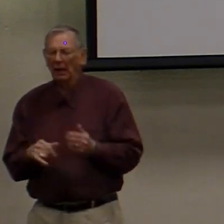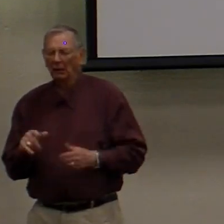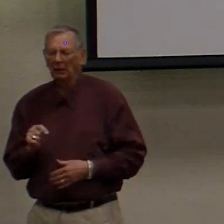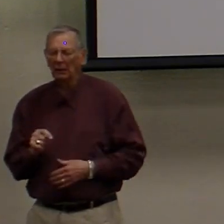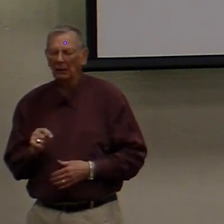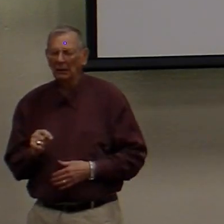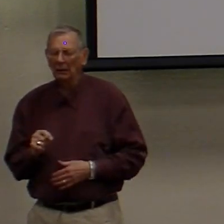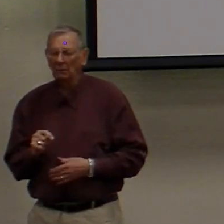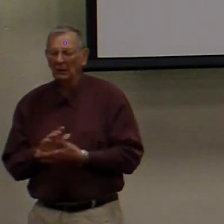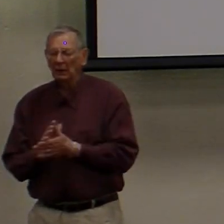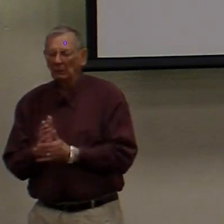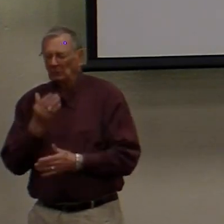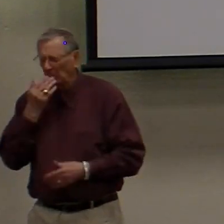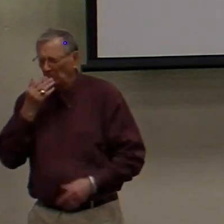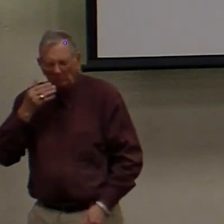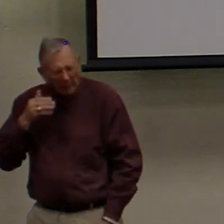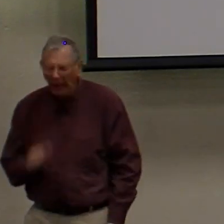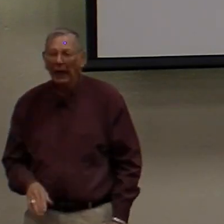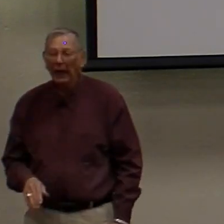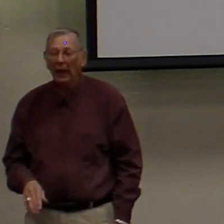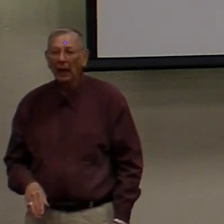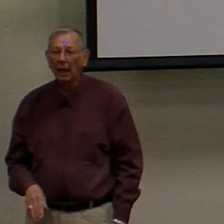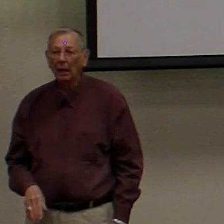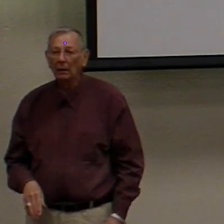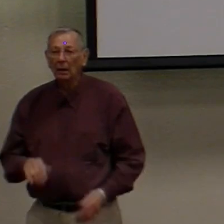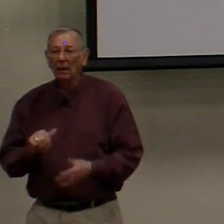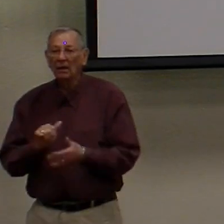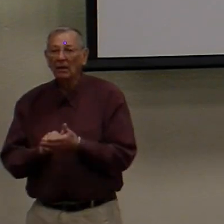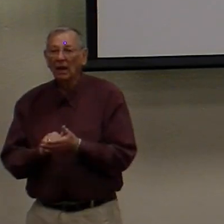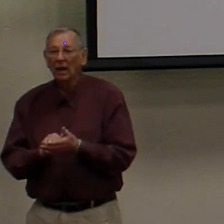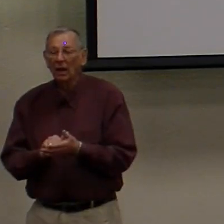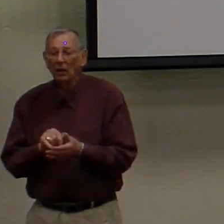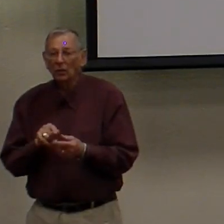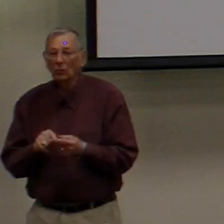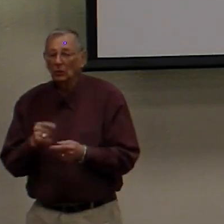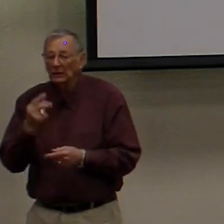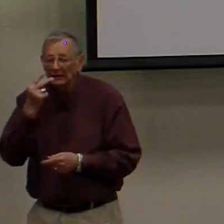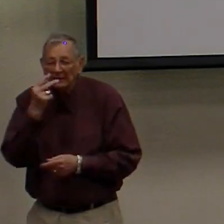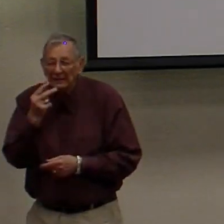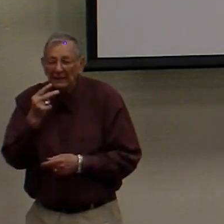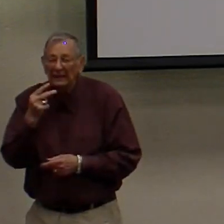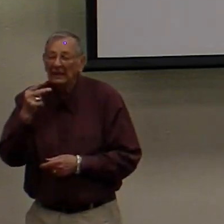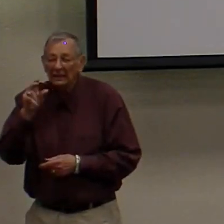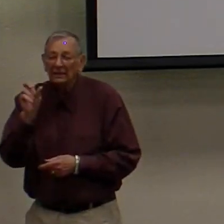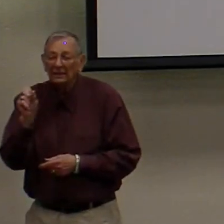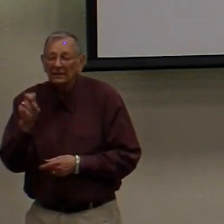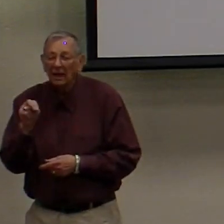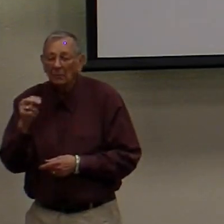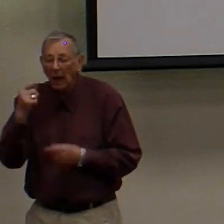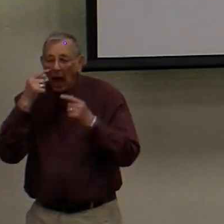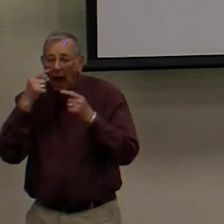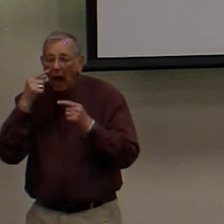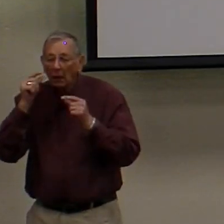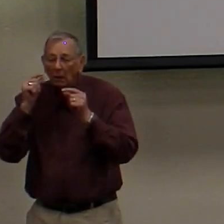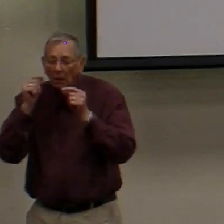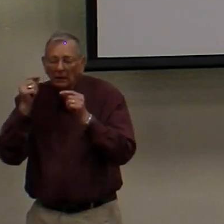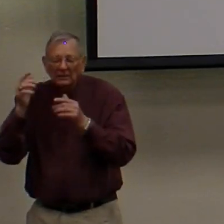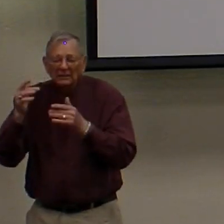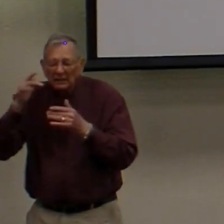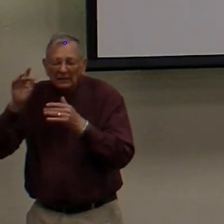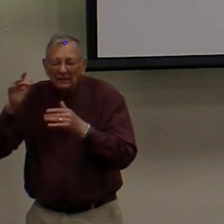about it, and it got so bad that in order to even see in the sun, my eyes had gotten so